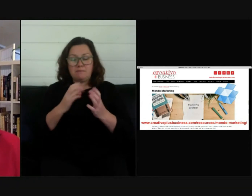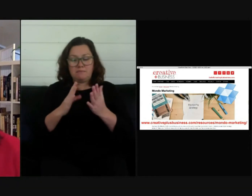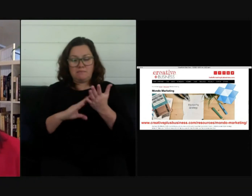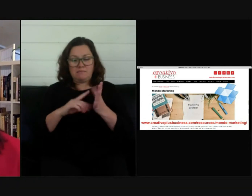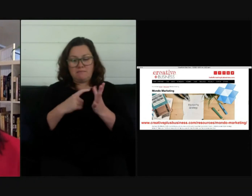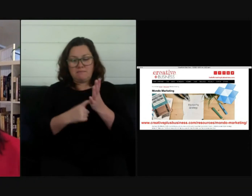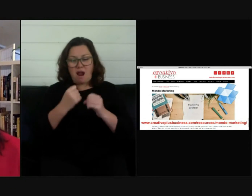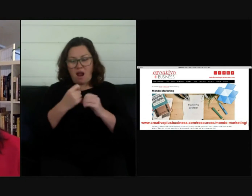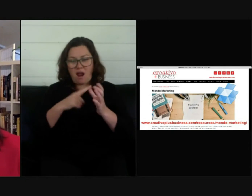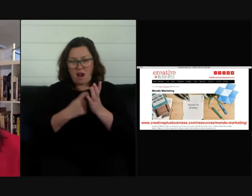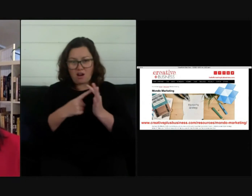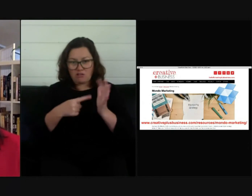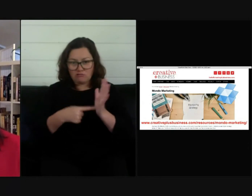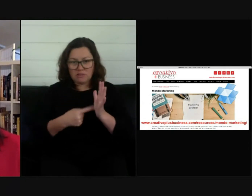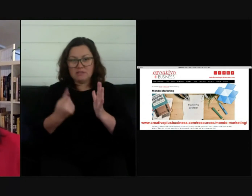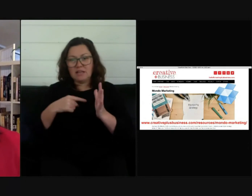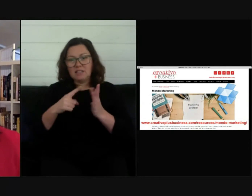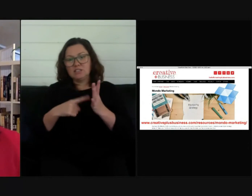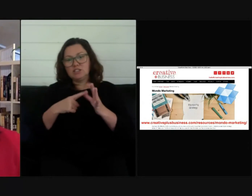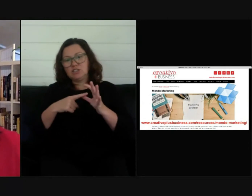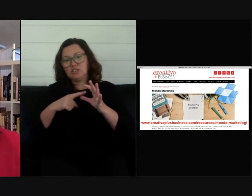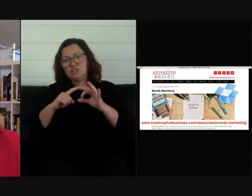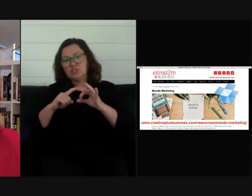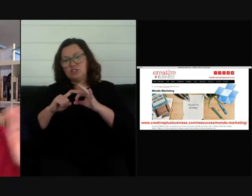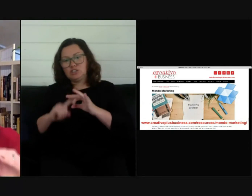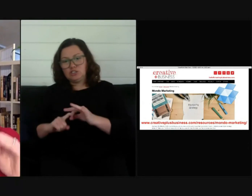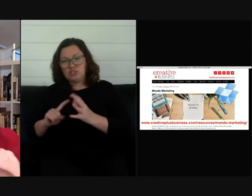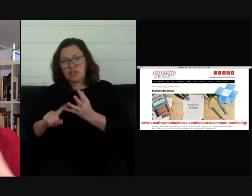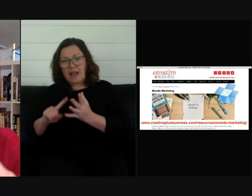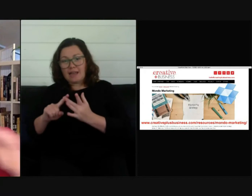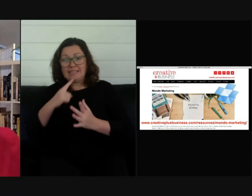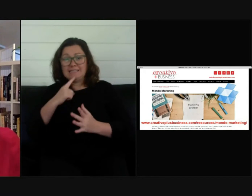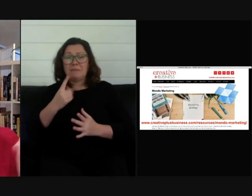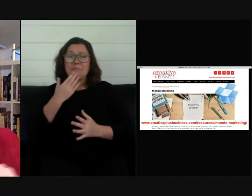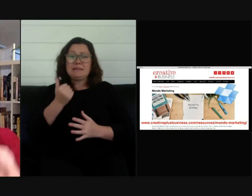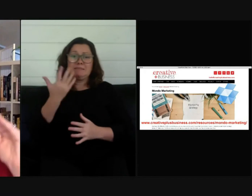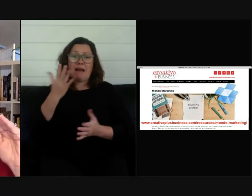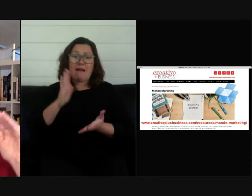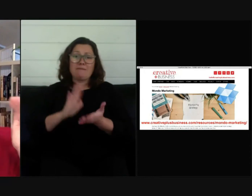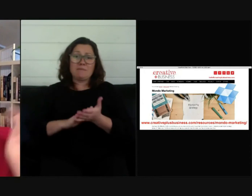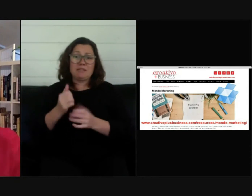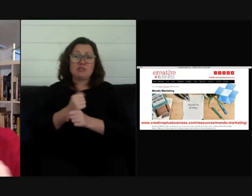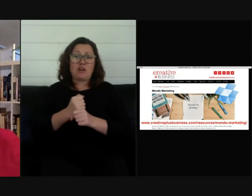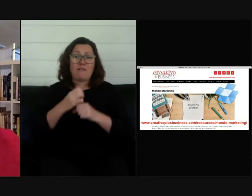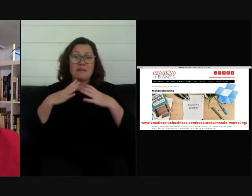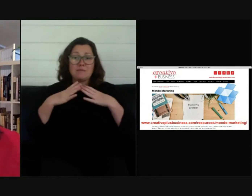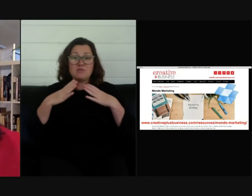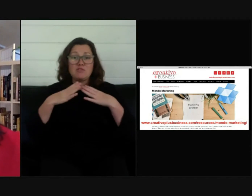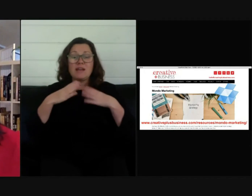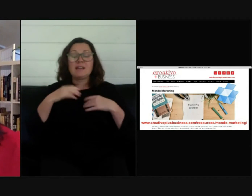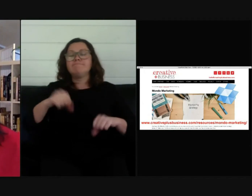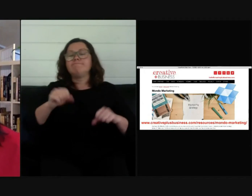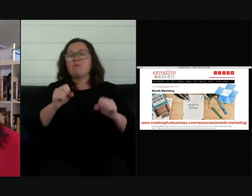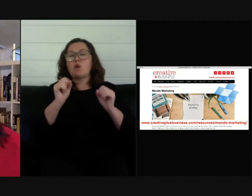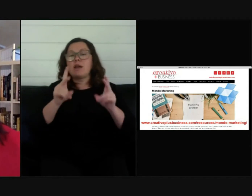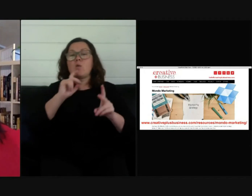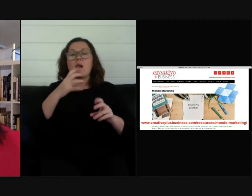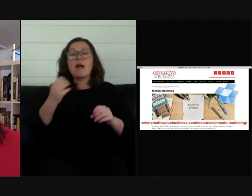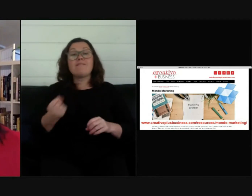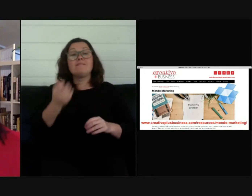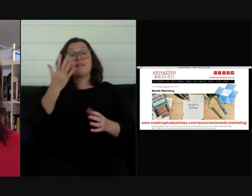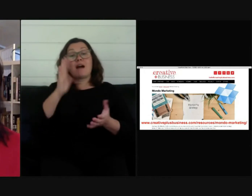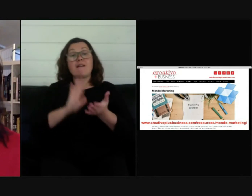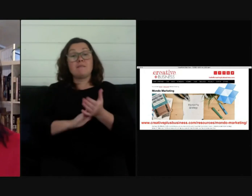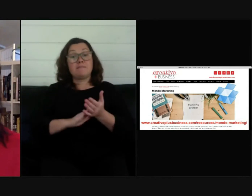break, please? Jackie, of course we can. We're going to take a short break right now and we will come back again at 11:30